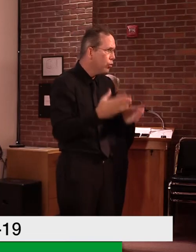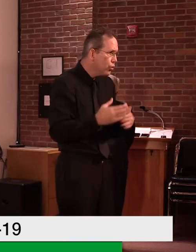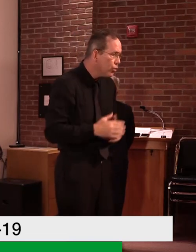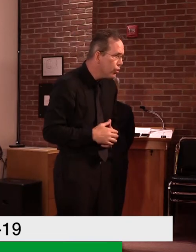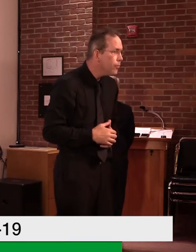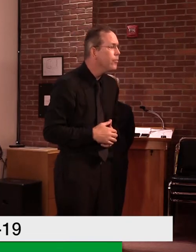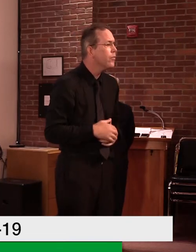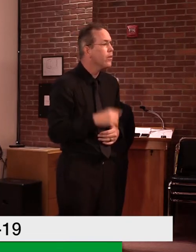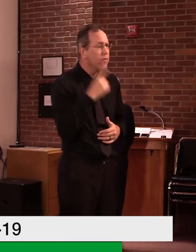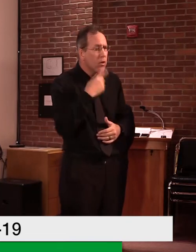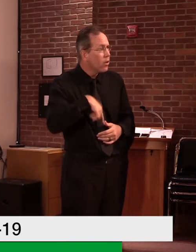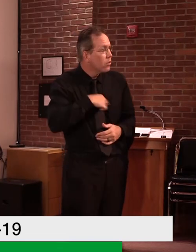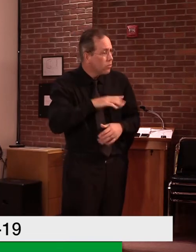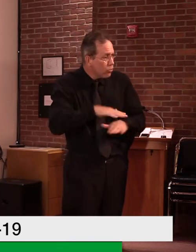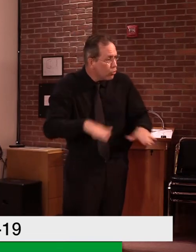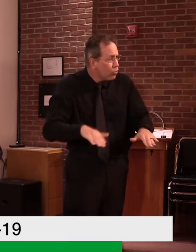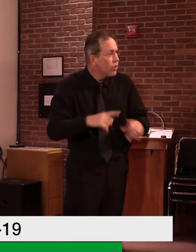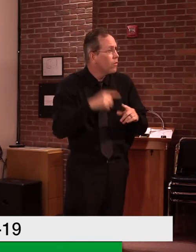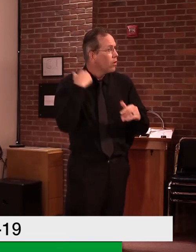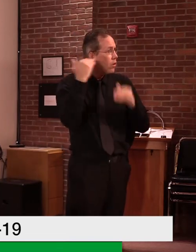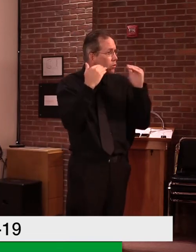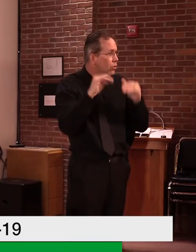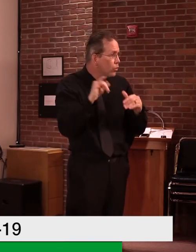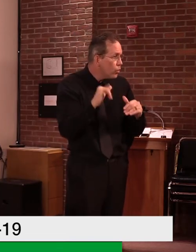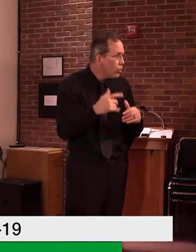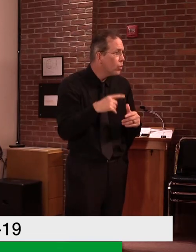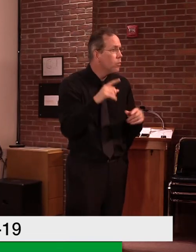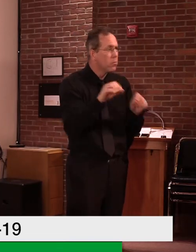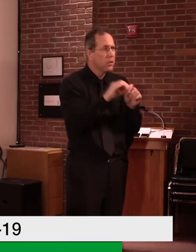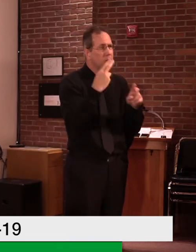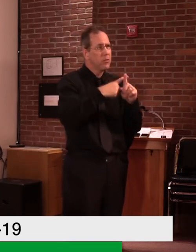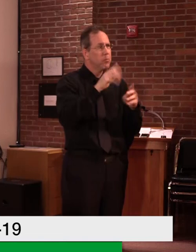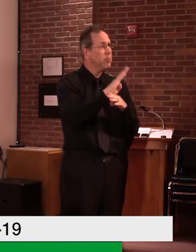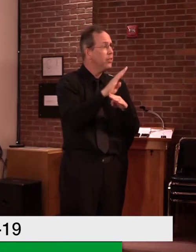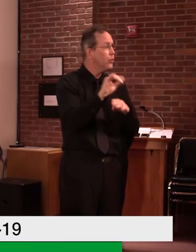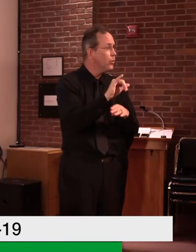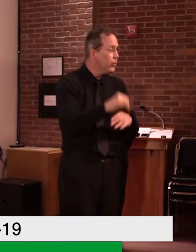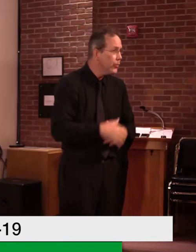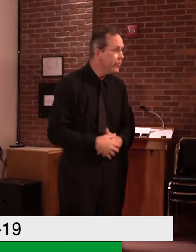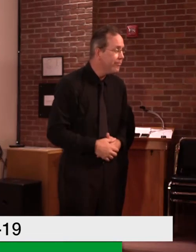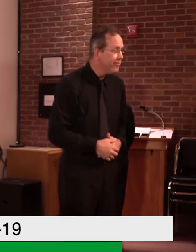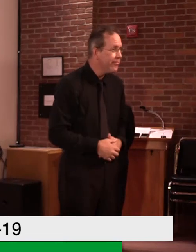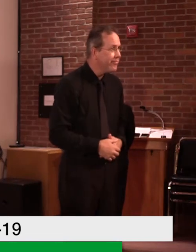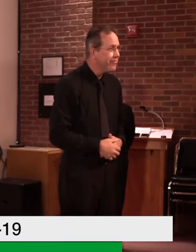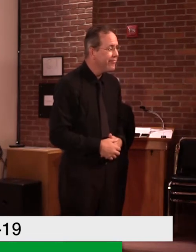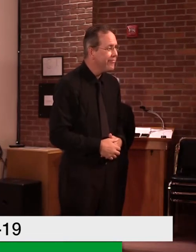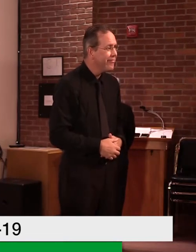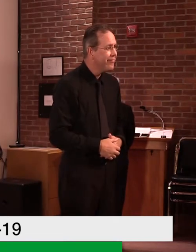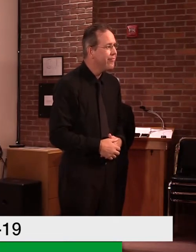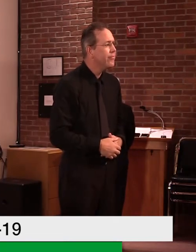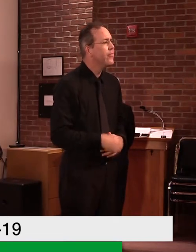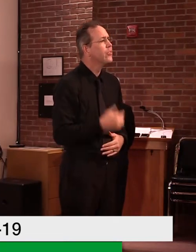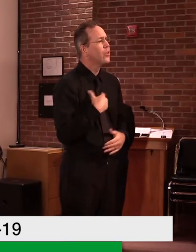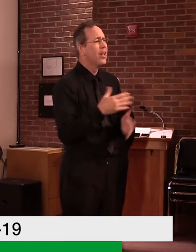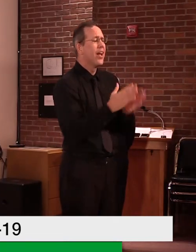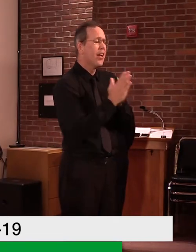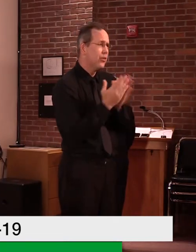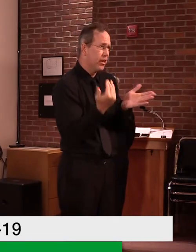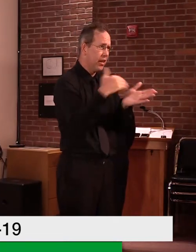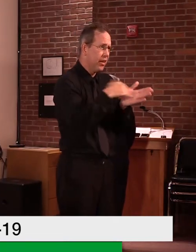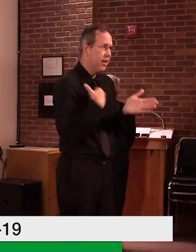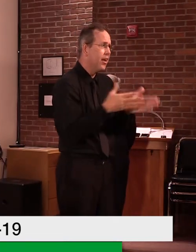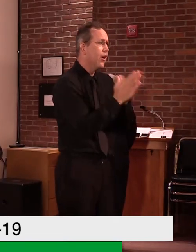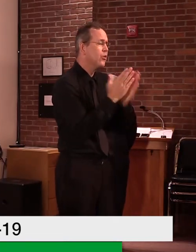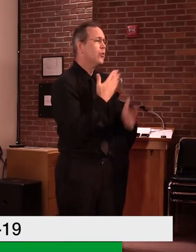for our own health, and for our economy. I'm asking you to take personal